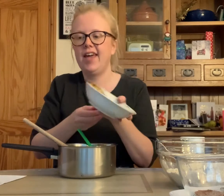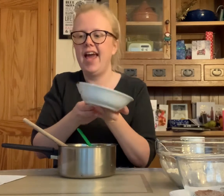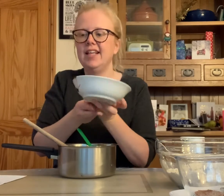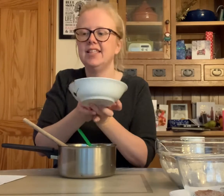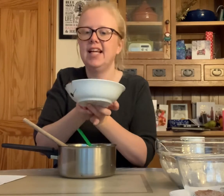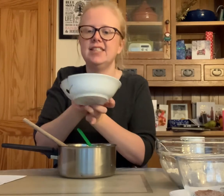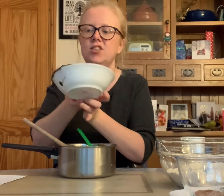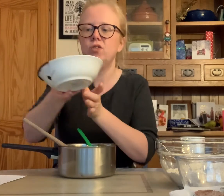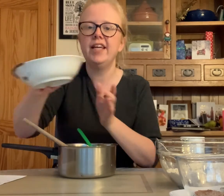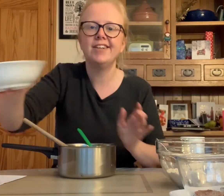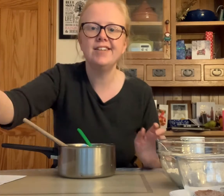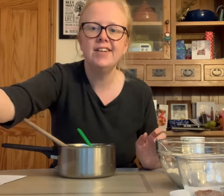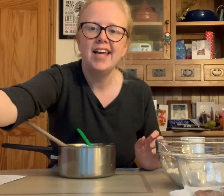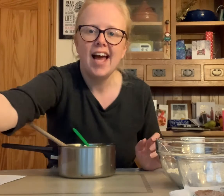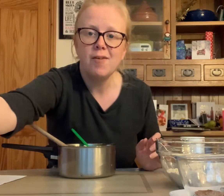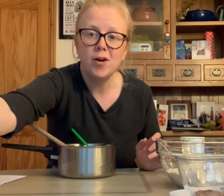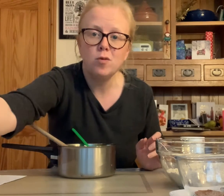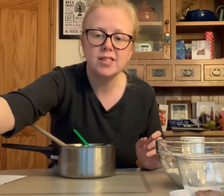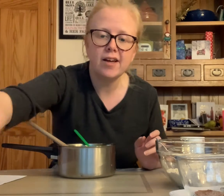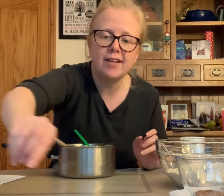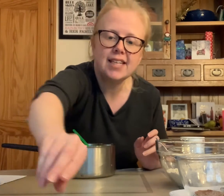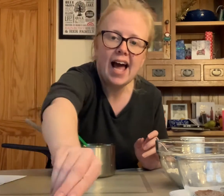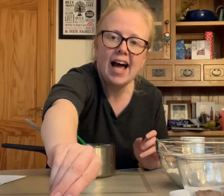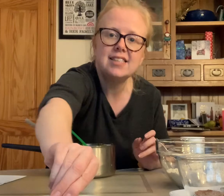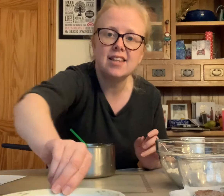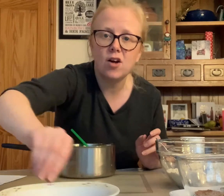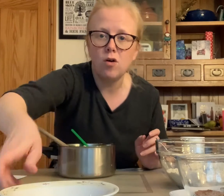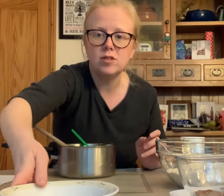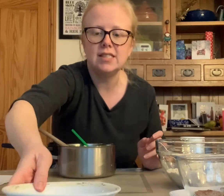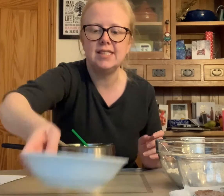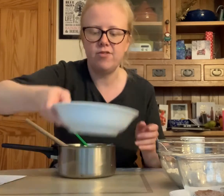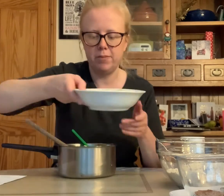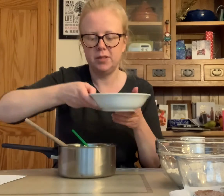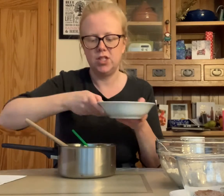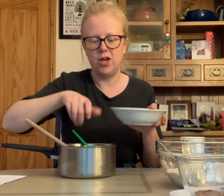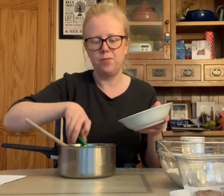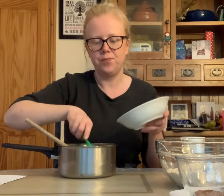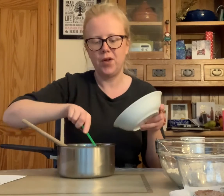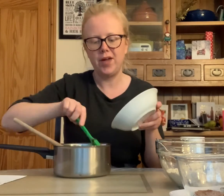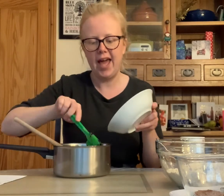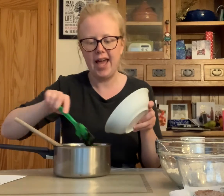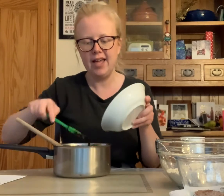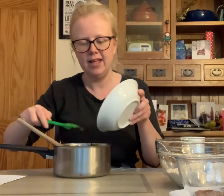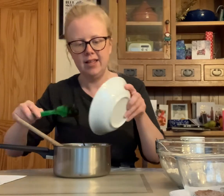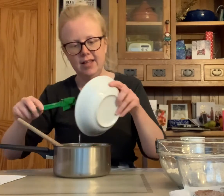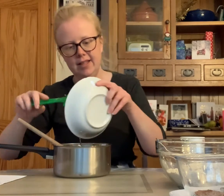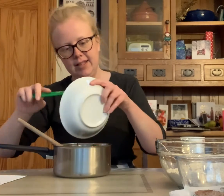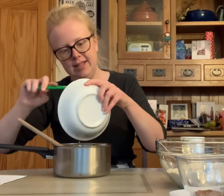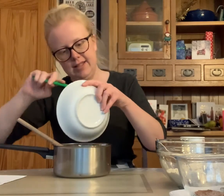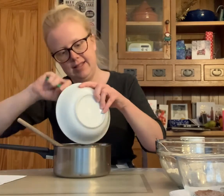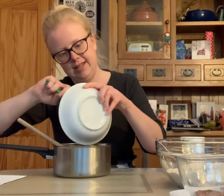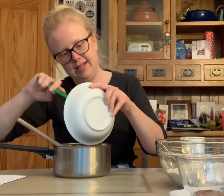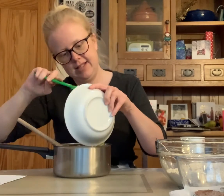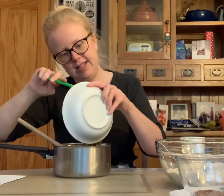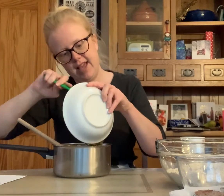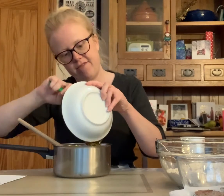Okay, so that's the treacle, and we're also going to add the golden syrup too, okay? So it's a